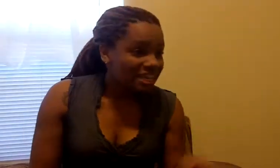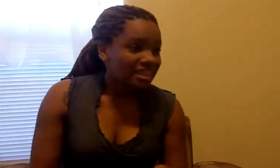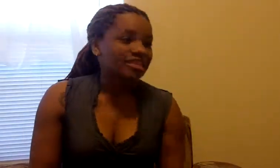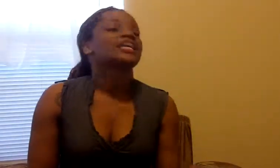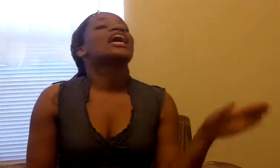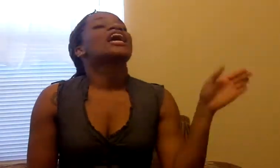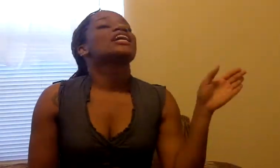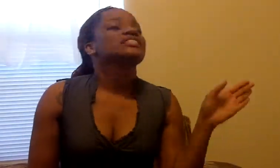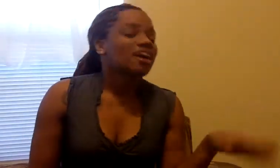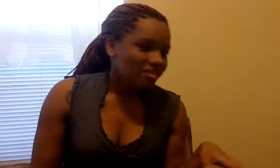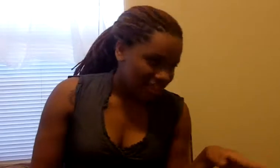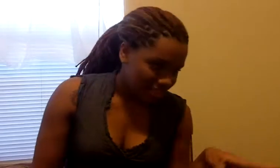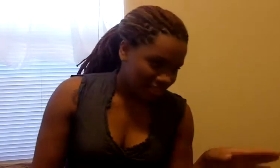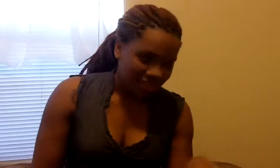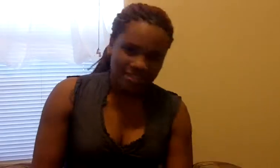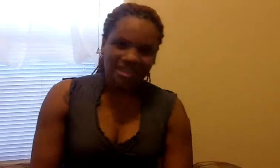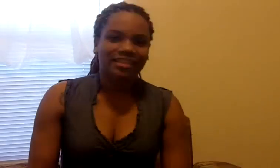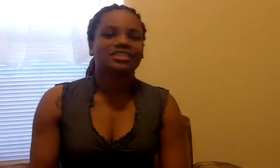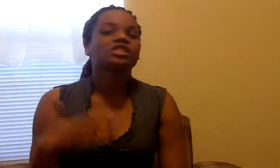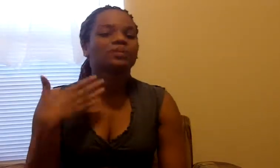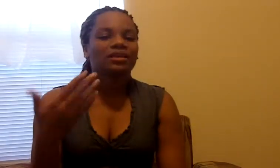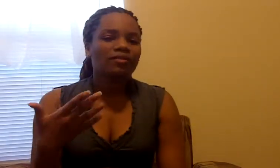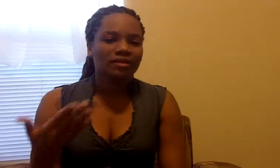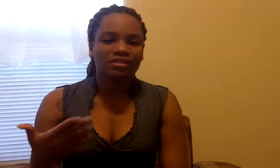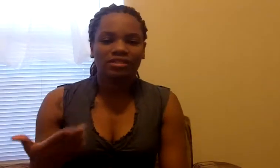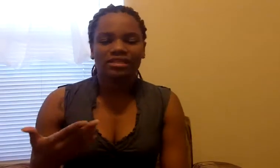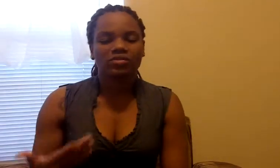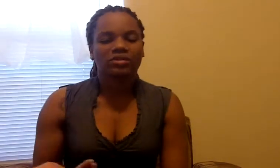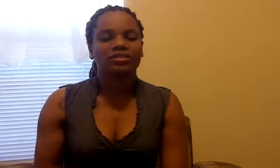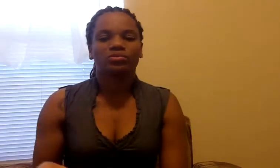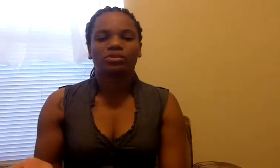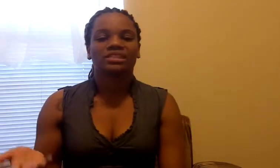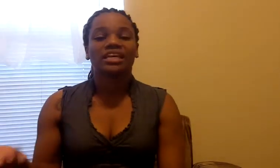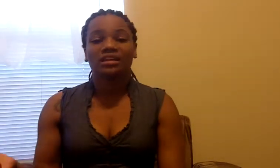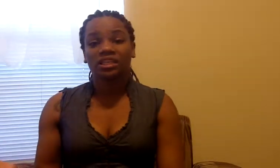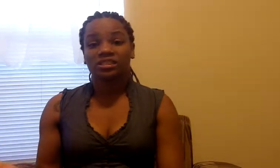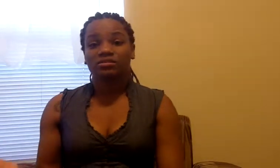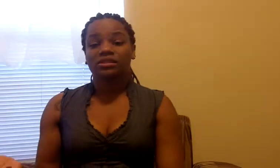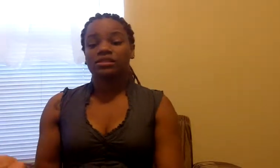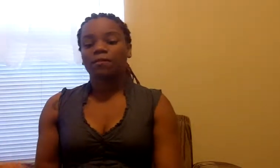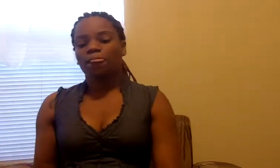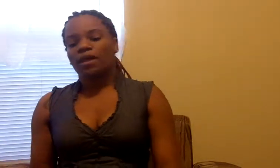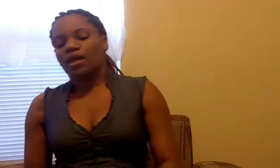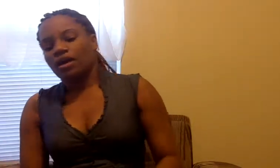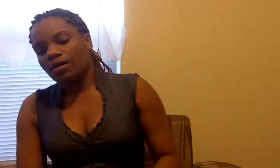said this, and tell her I said that. It's like, just speak directly to that student as you would to any other students.